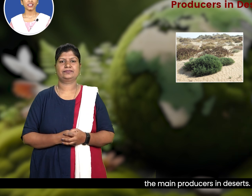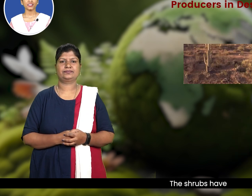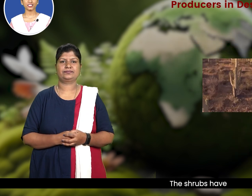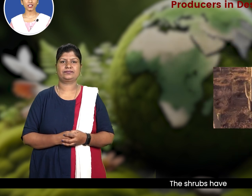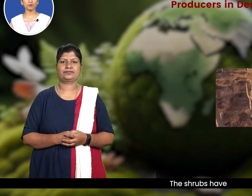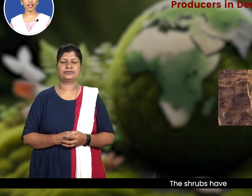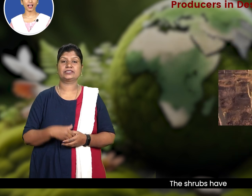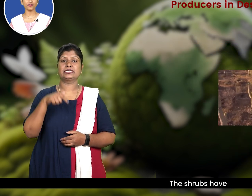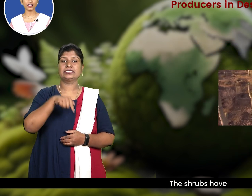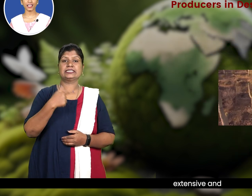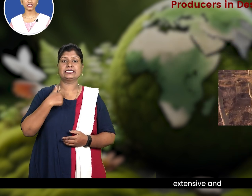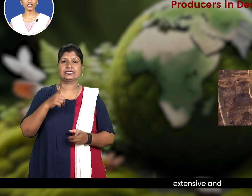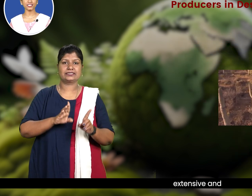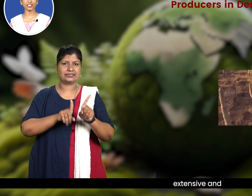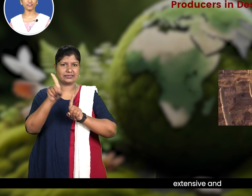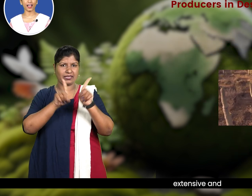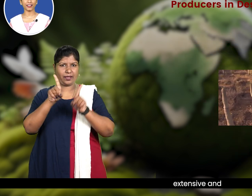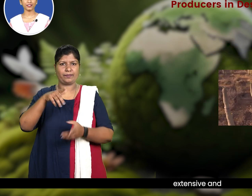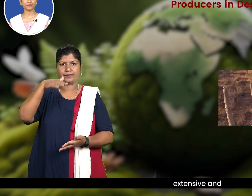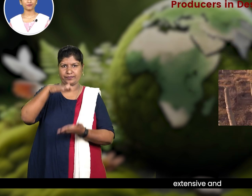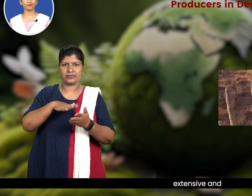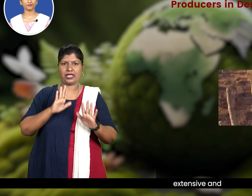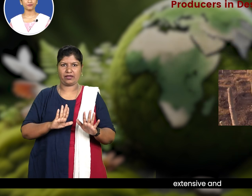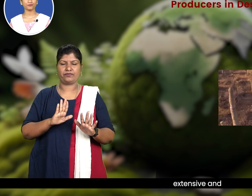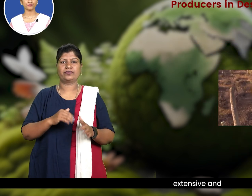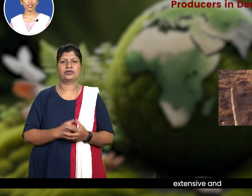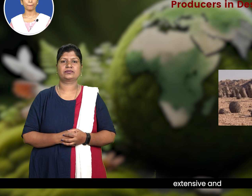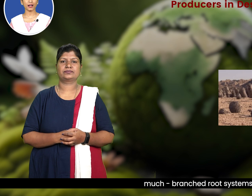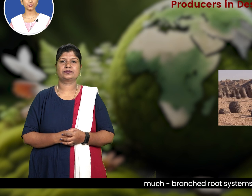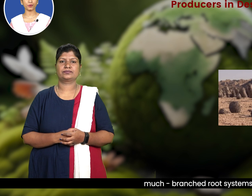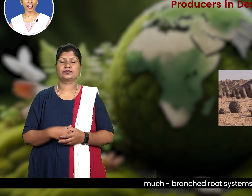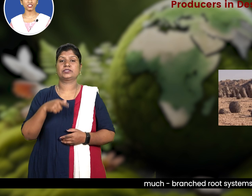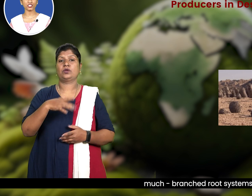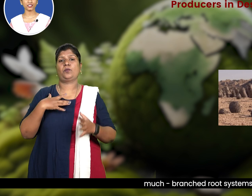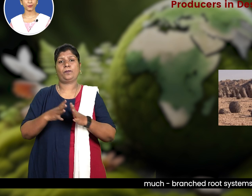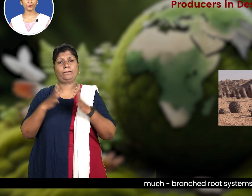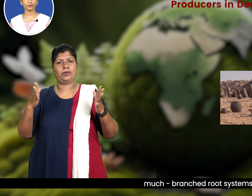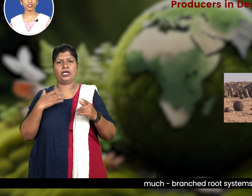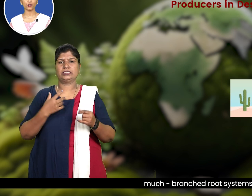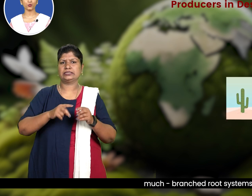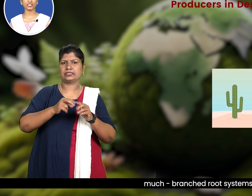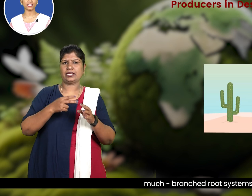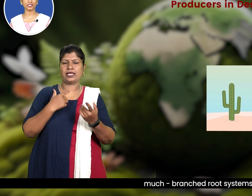The shrubs have extensive and much branched root